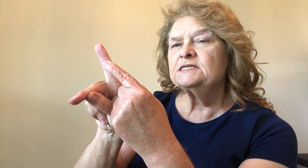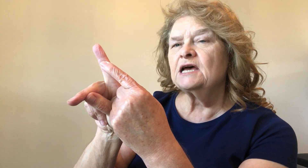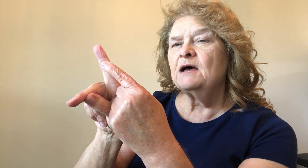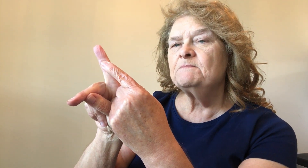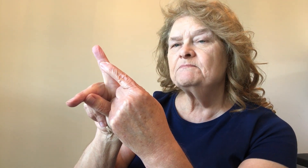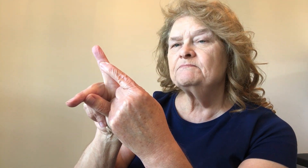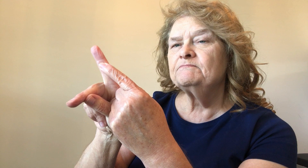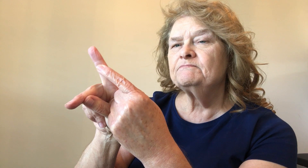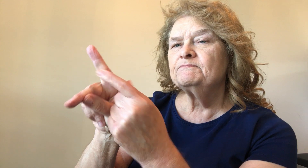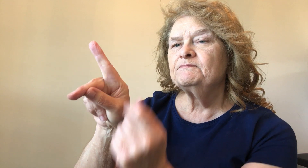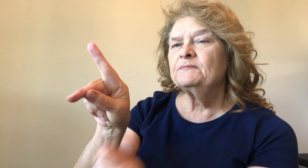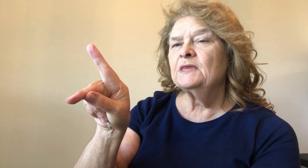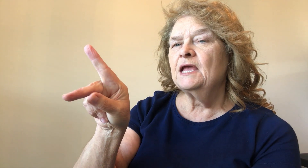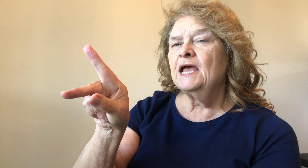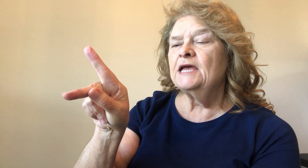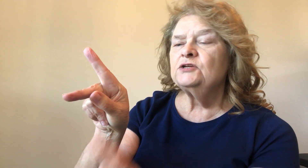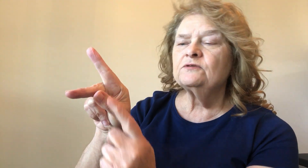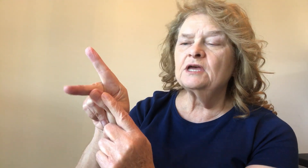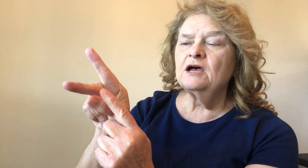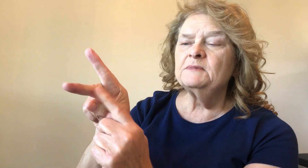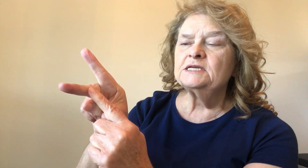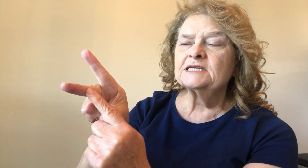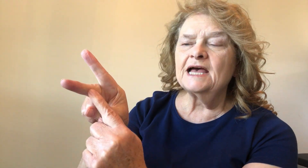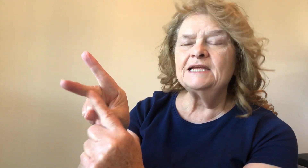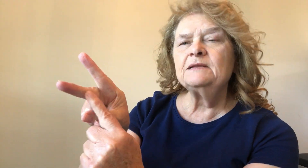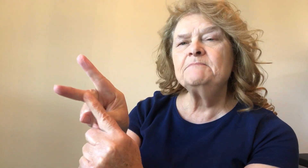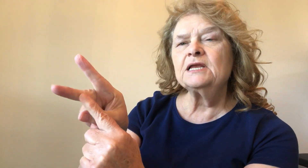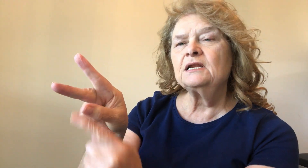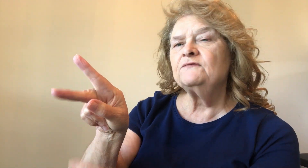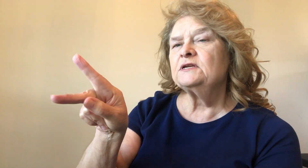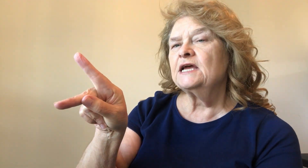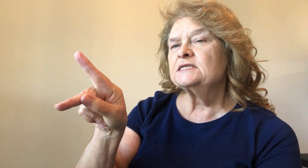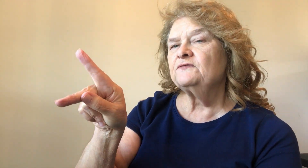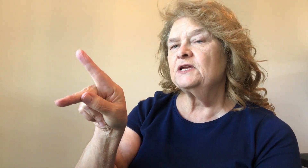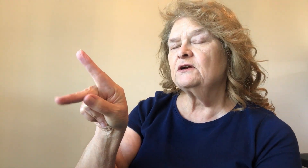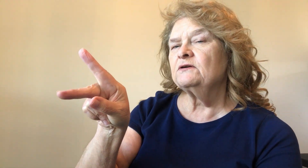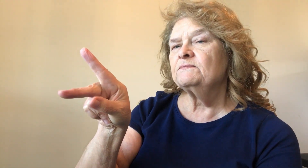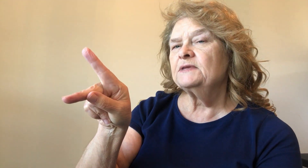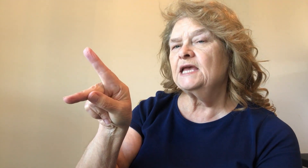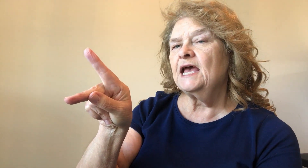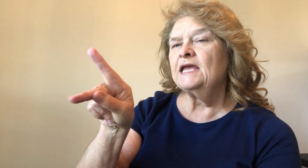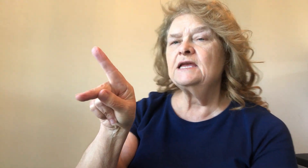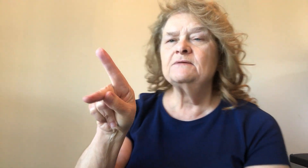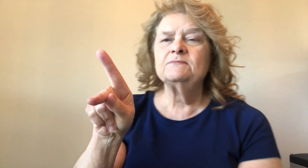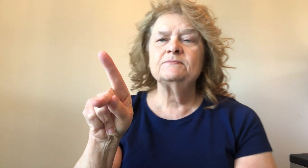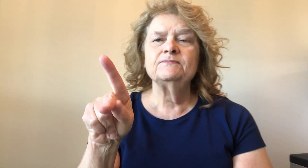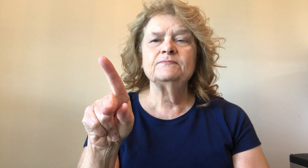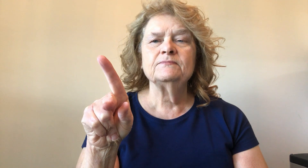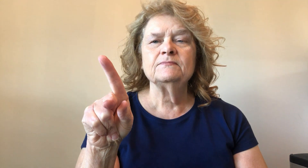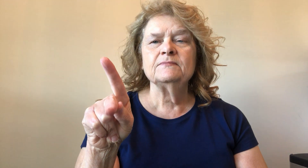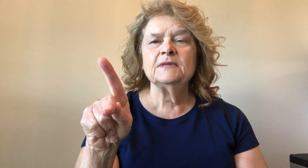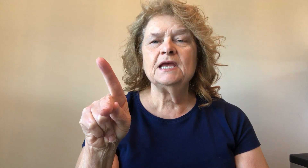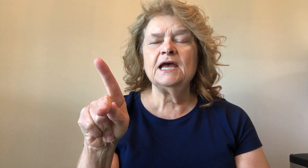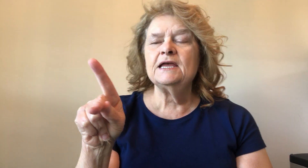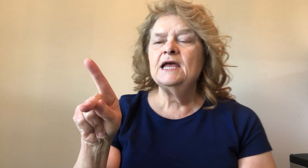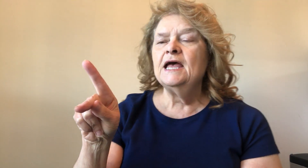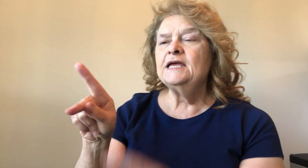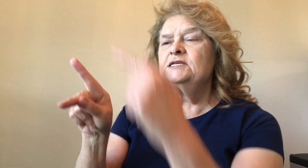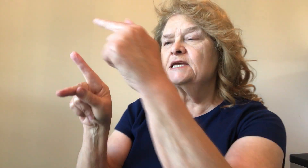up and your thumb is kind of in the middle of your next finger. K. K. And it's kind of